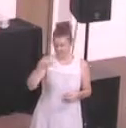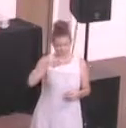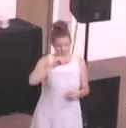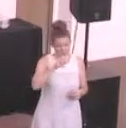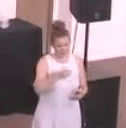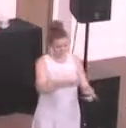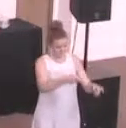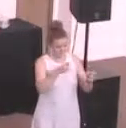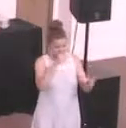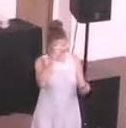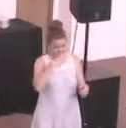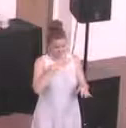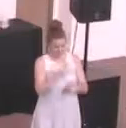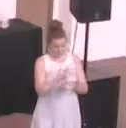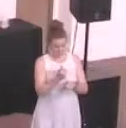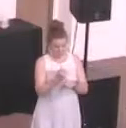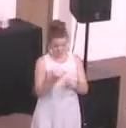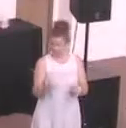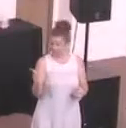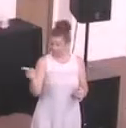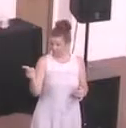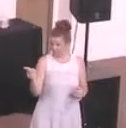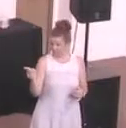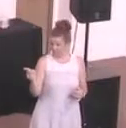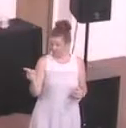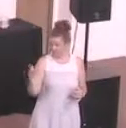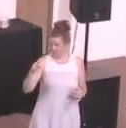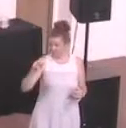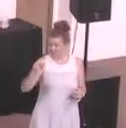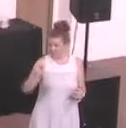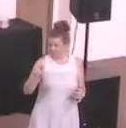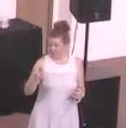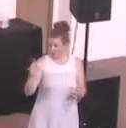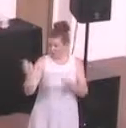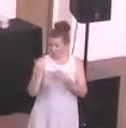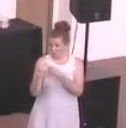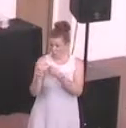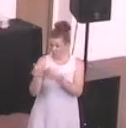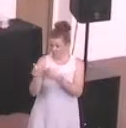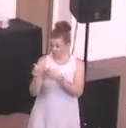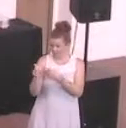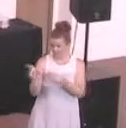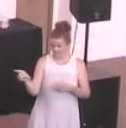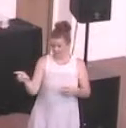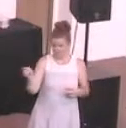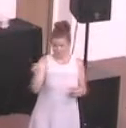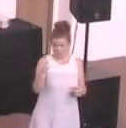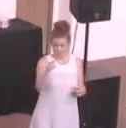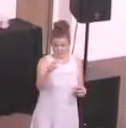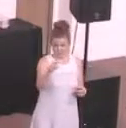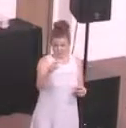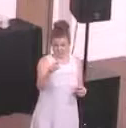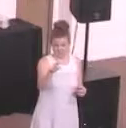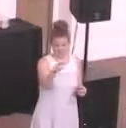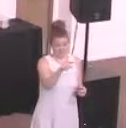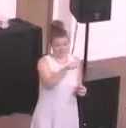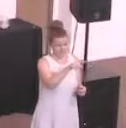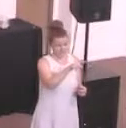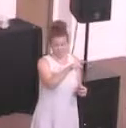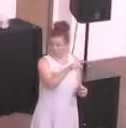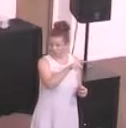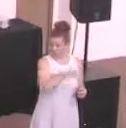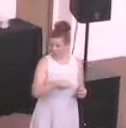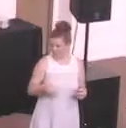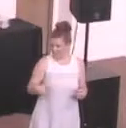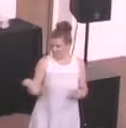now. And he's going to show us. Peter, I want you to run all the way up to that man there, across the back, and run down